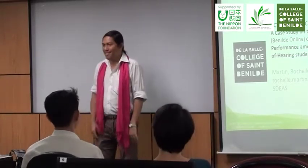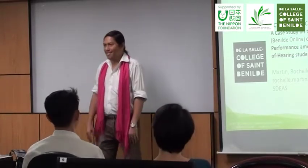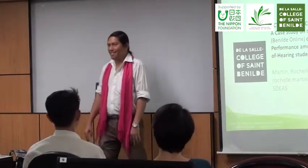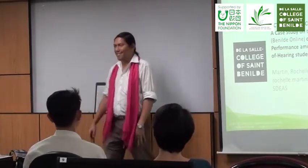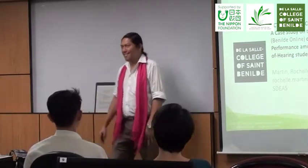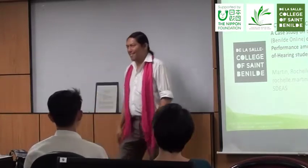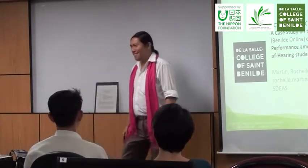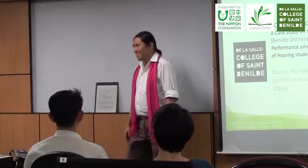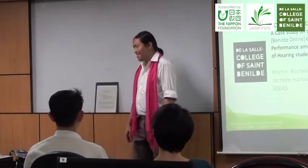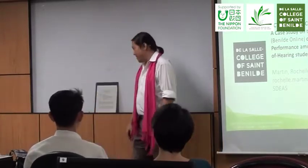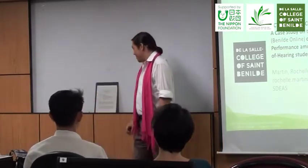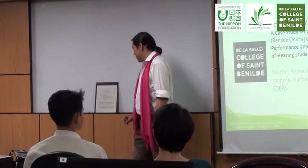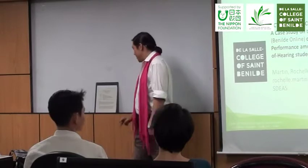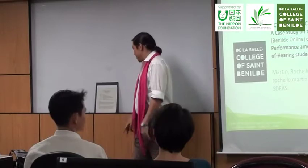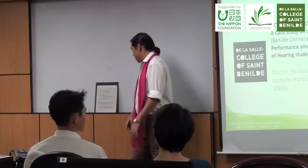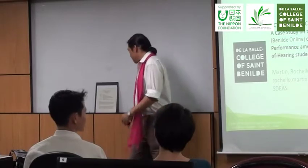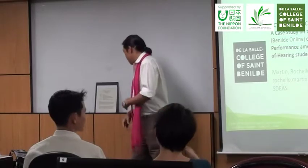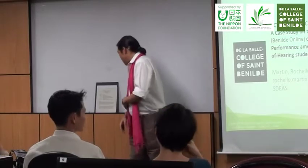Thank you, Miss.